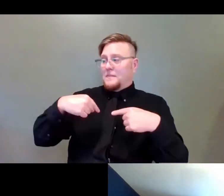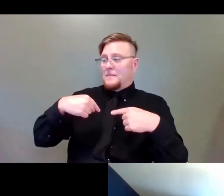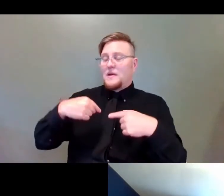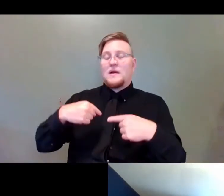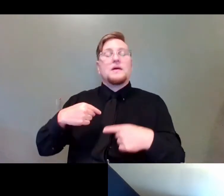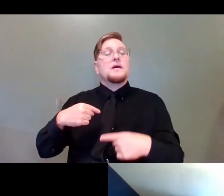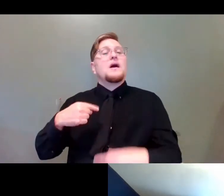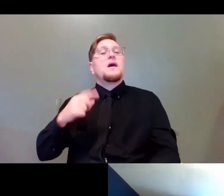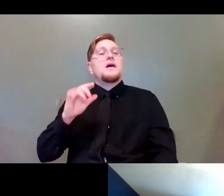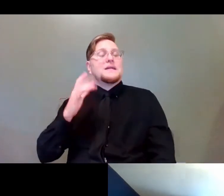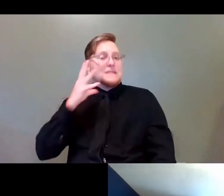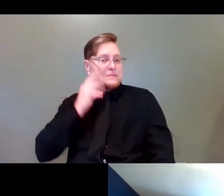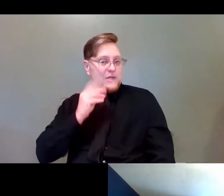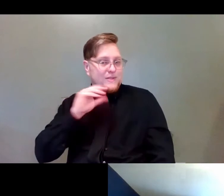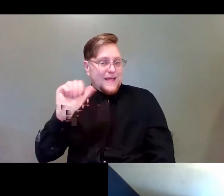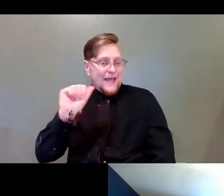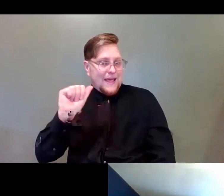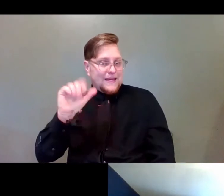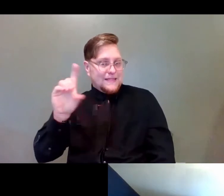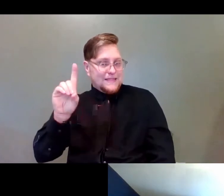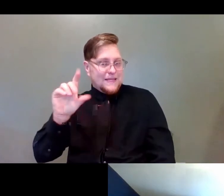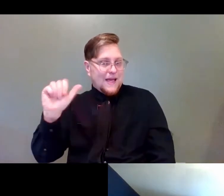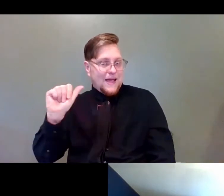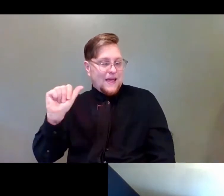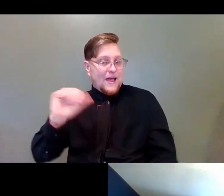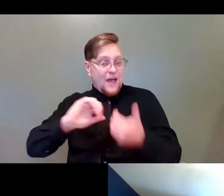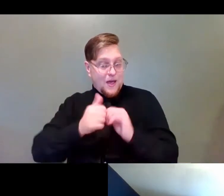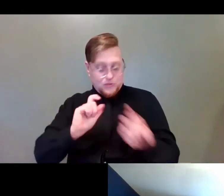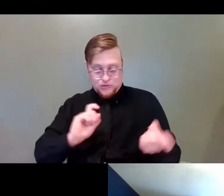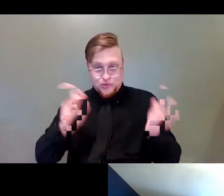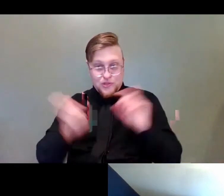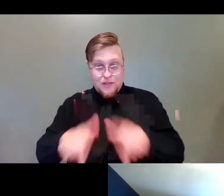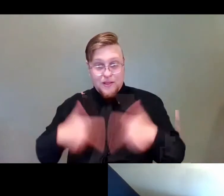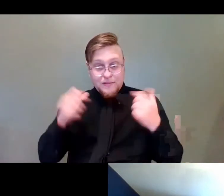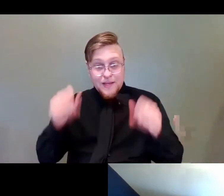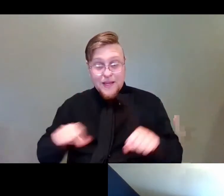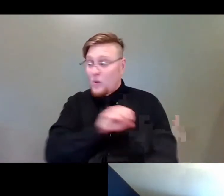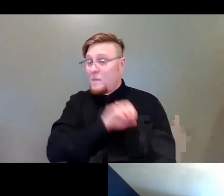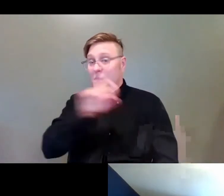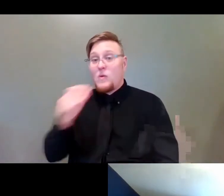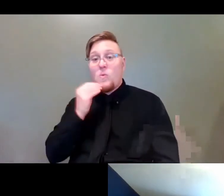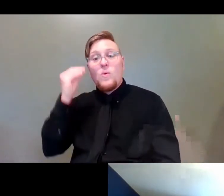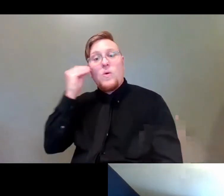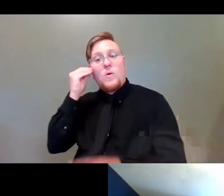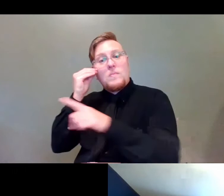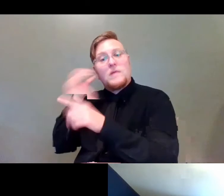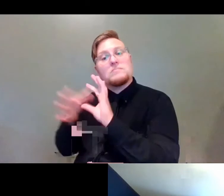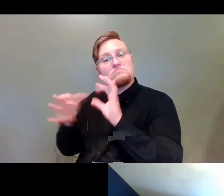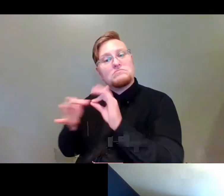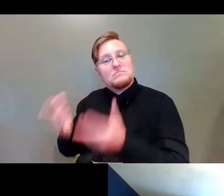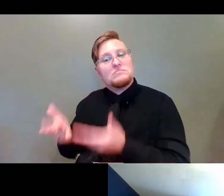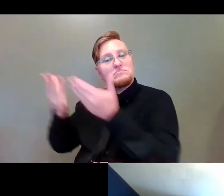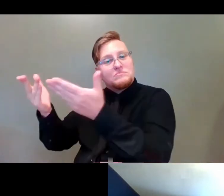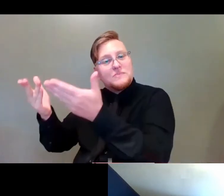home countries, they are also working on different sometimes legislation, but maybe legislation that also has